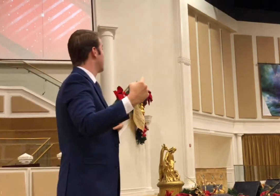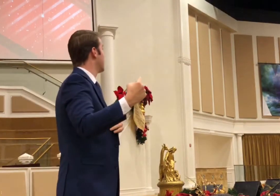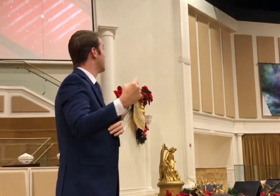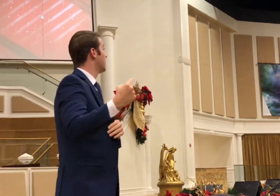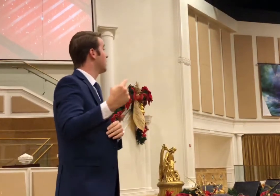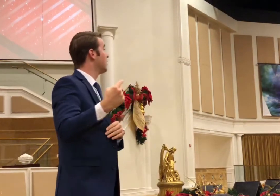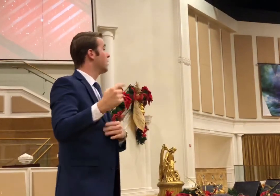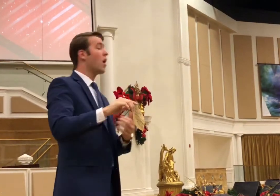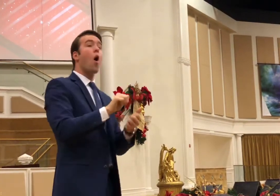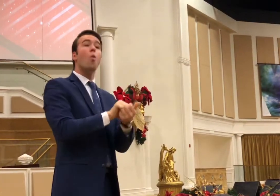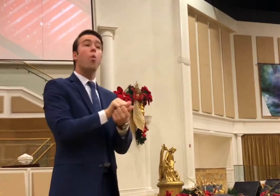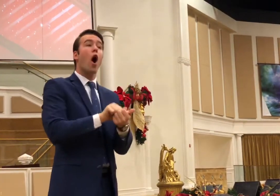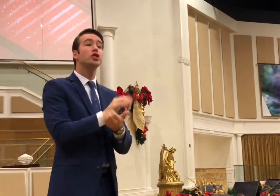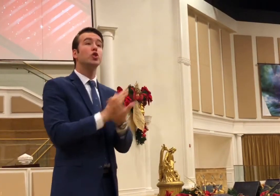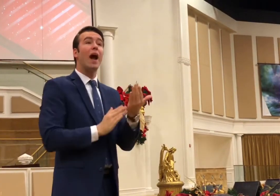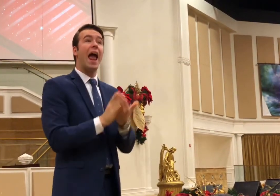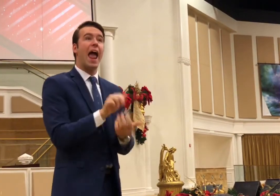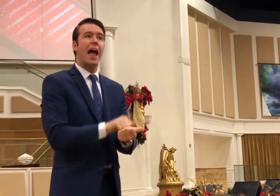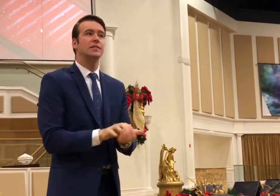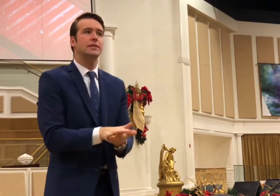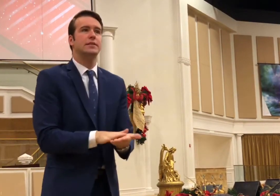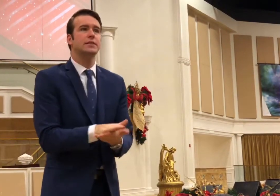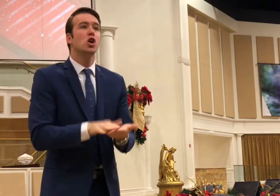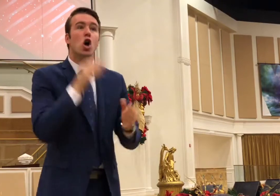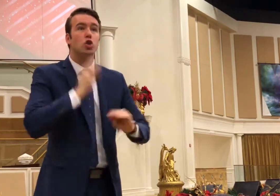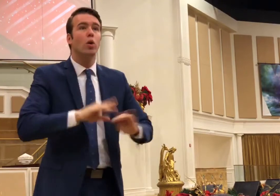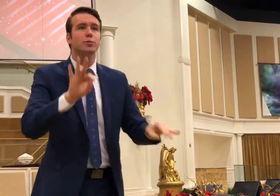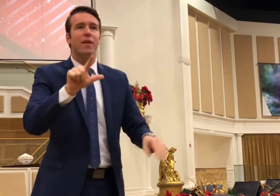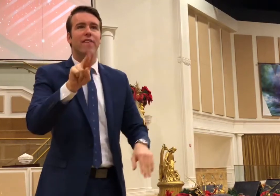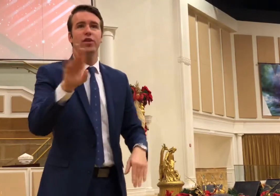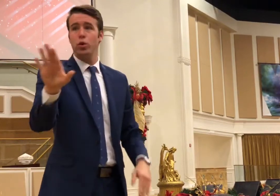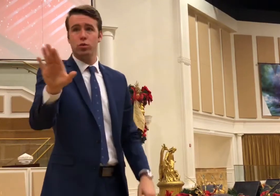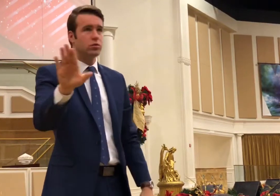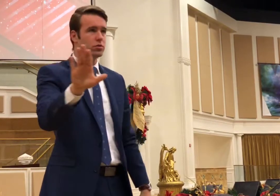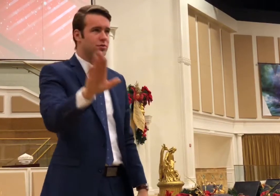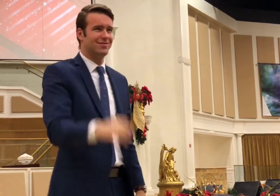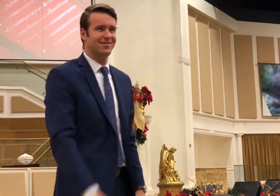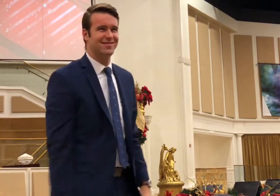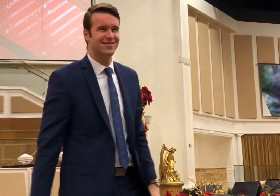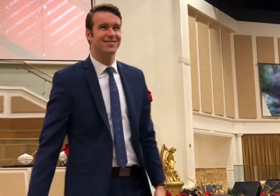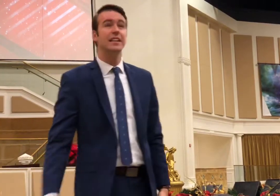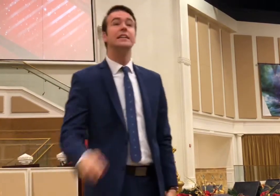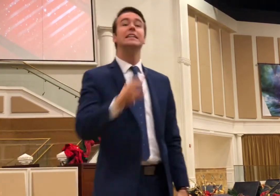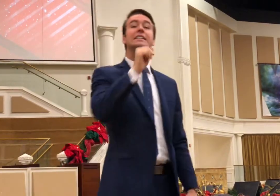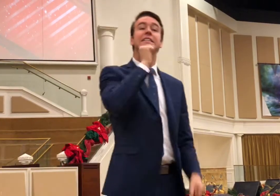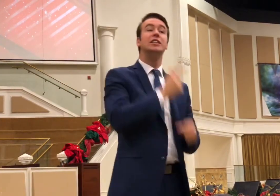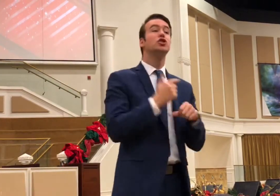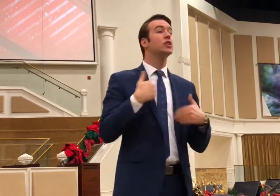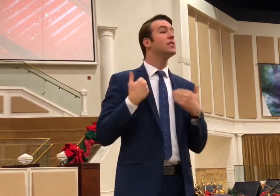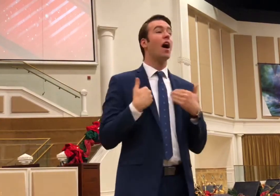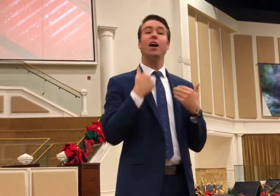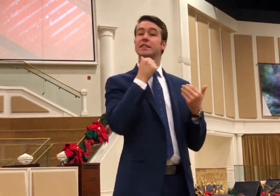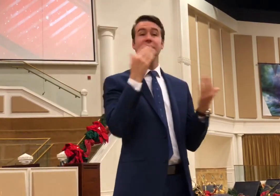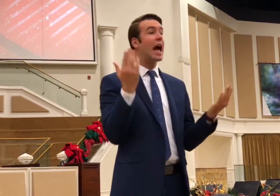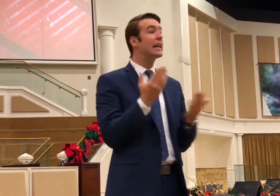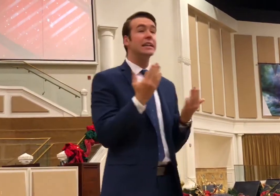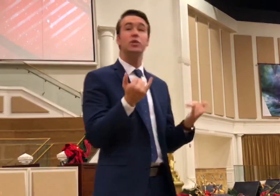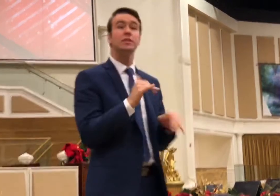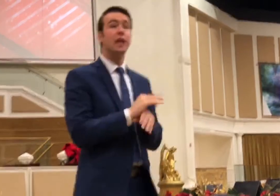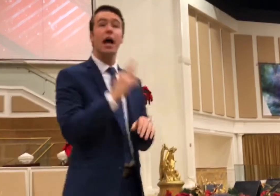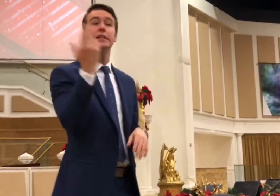Amen. Wash your hands every chance you get. Don't spread the flu around. Now, Sister Young's not here tonight